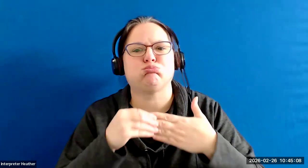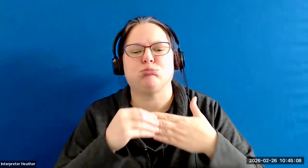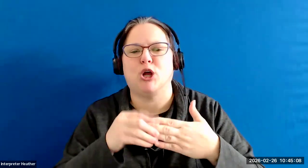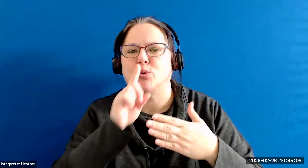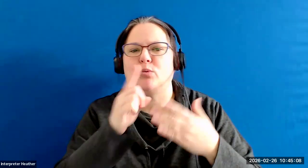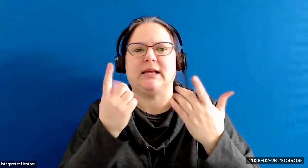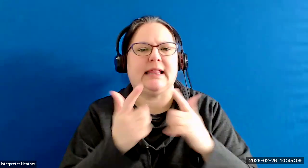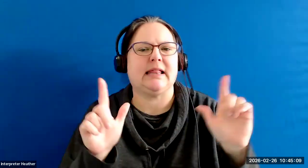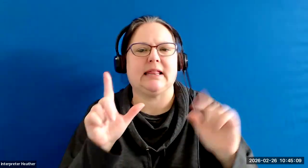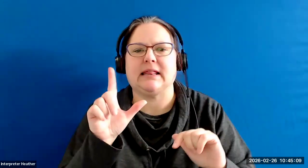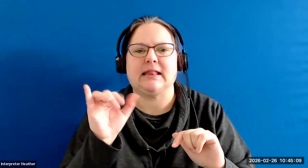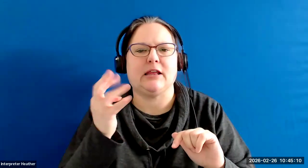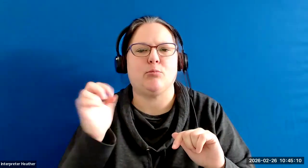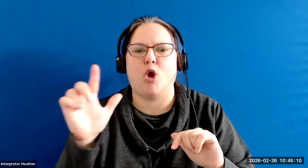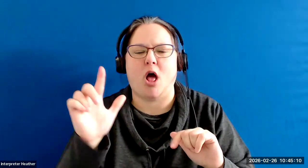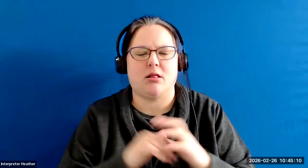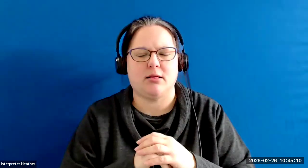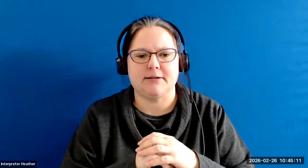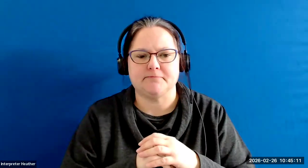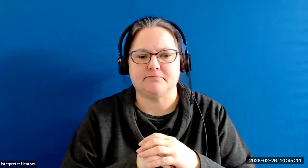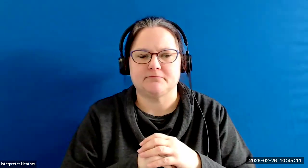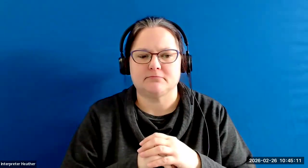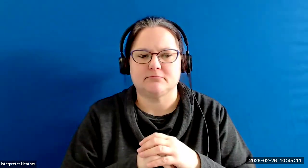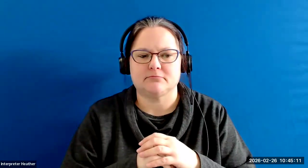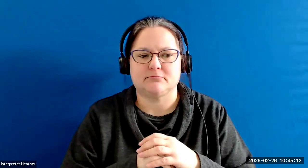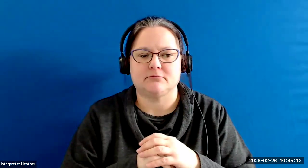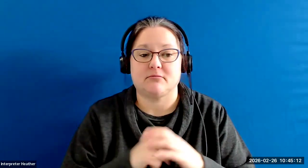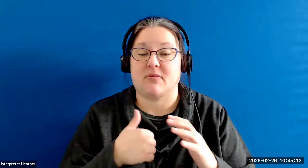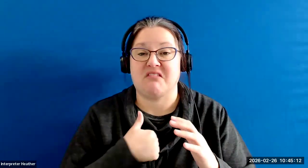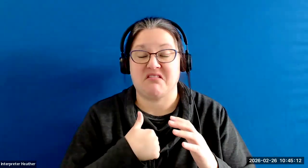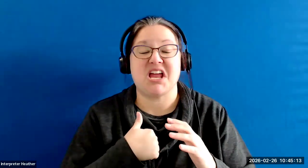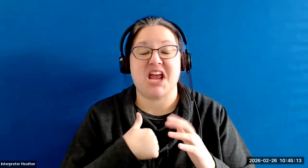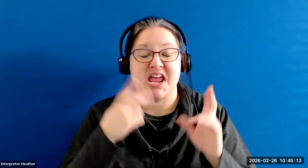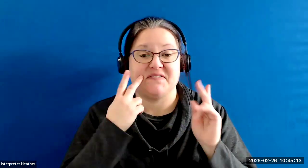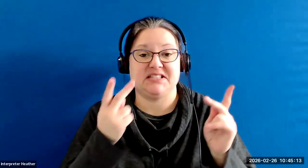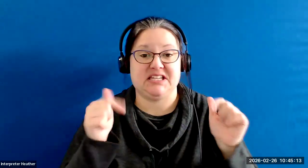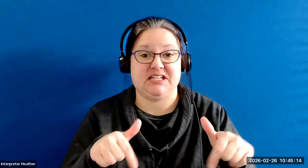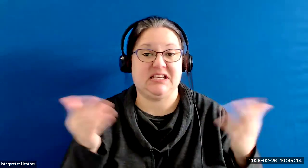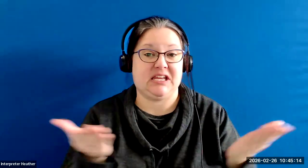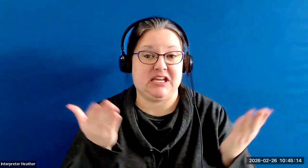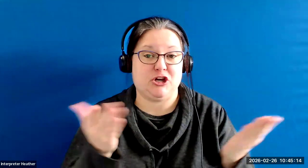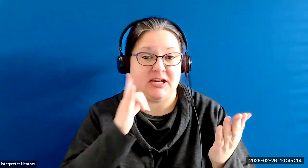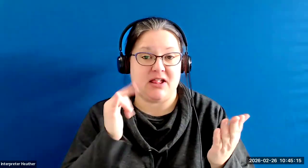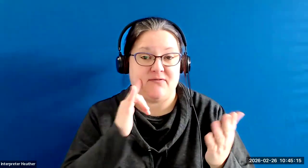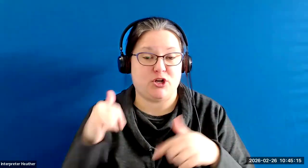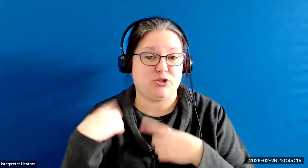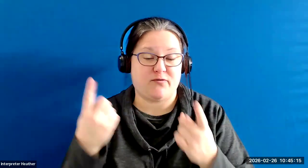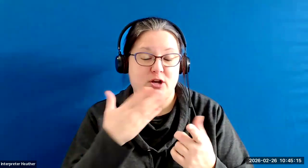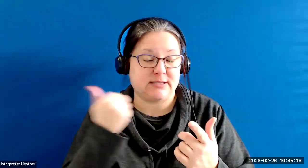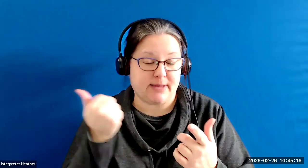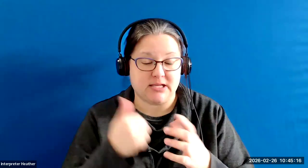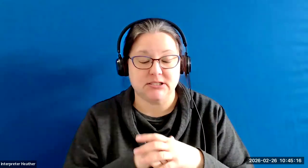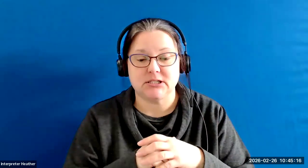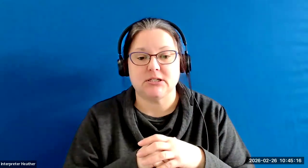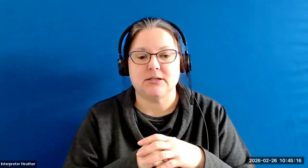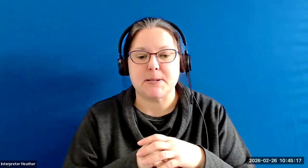liberatory end. Um, that I have seen out here in the Bay Area. Um,